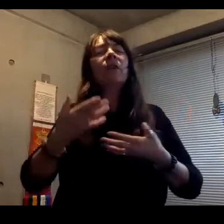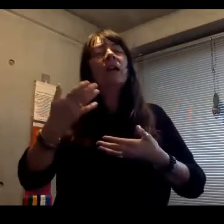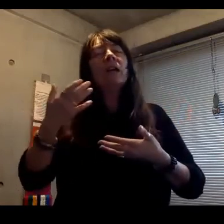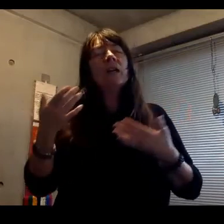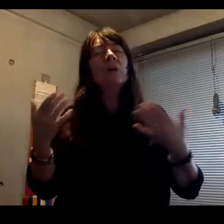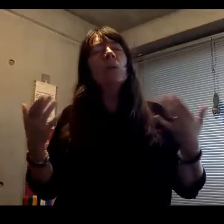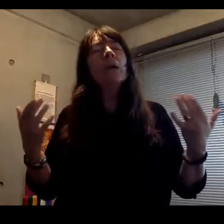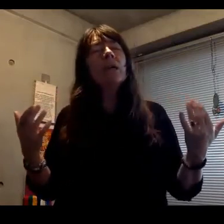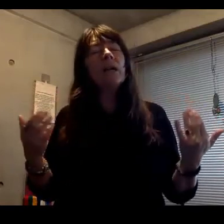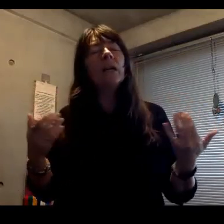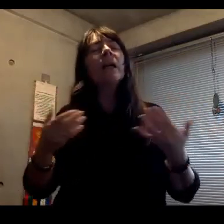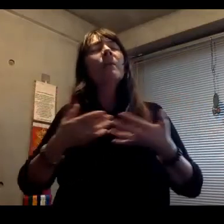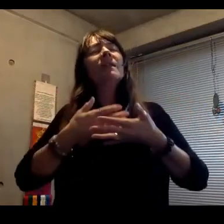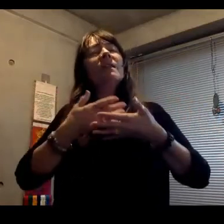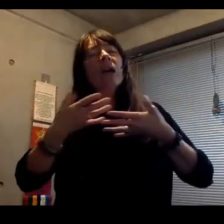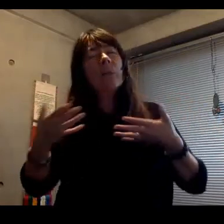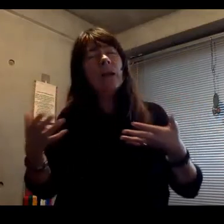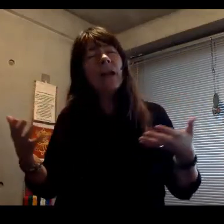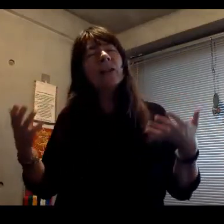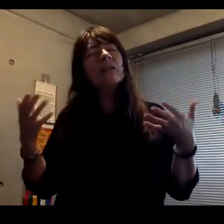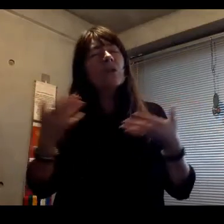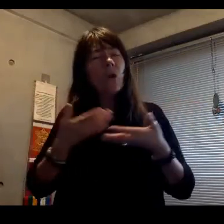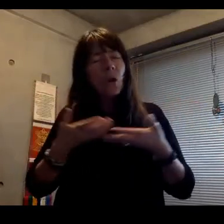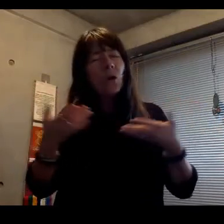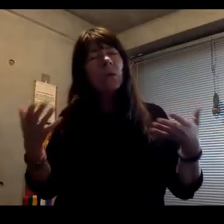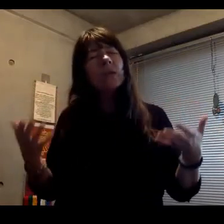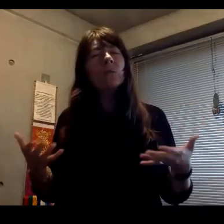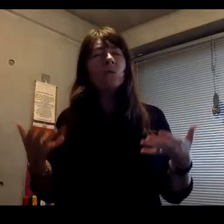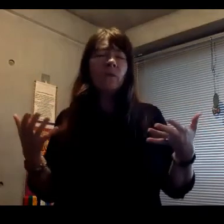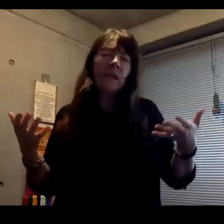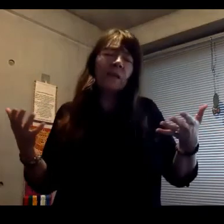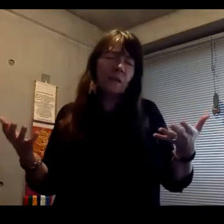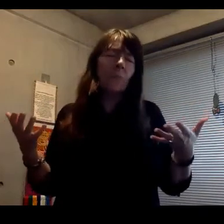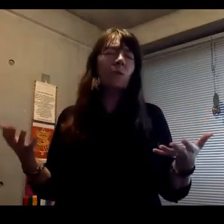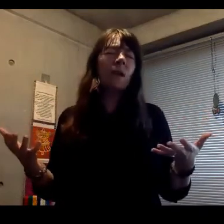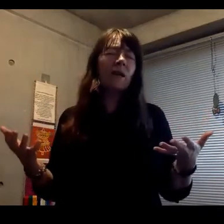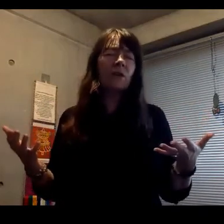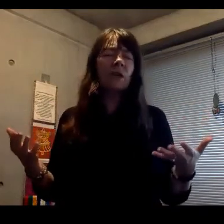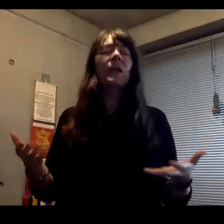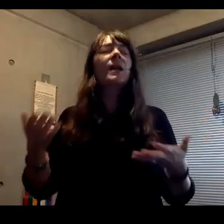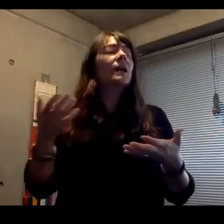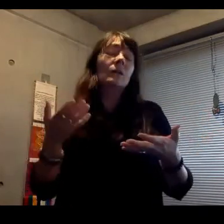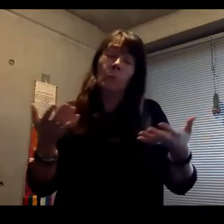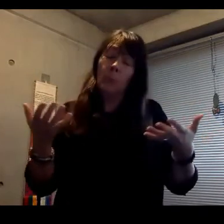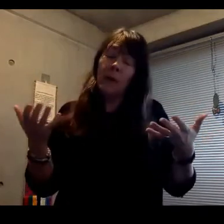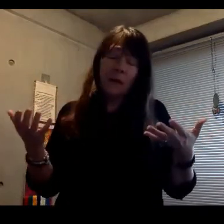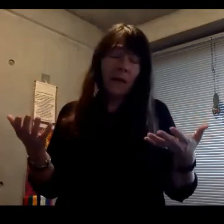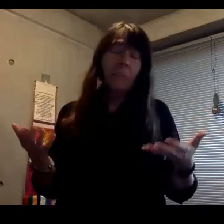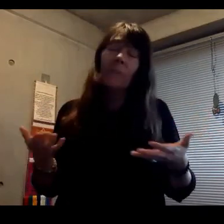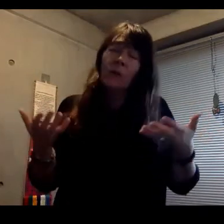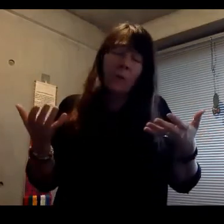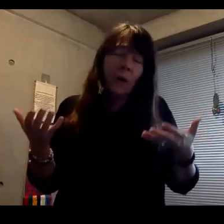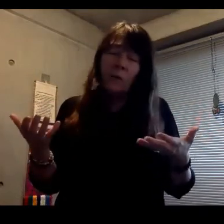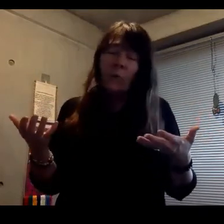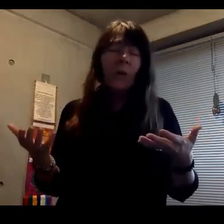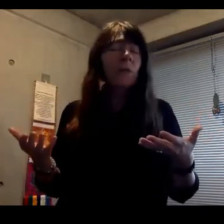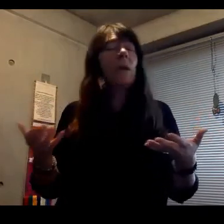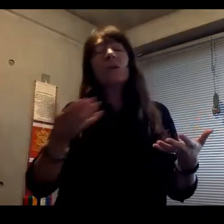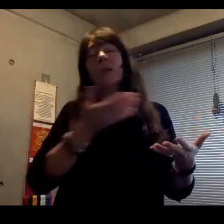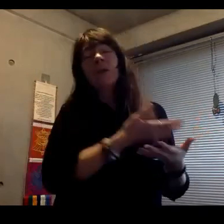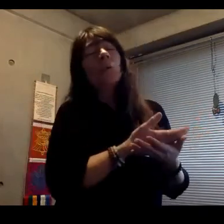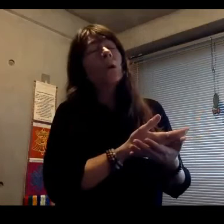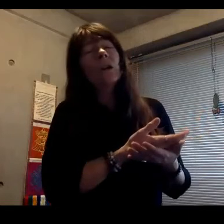growing, failing, winning, but nonetheless, it's always moving in some direction. Really, you're not a